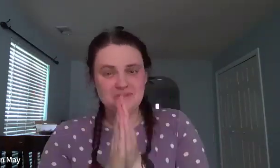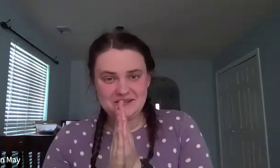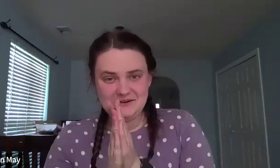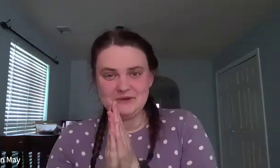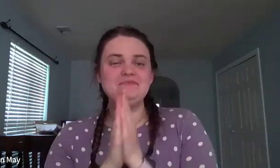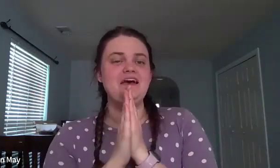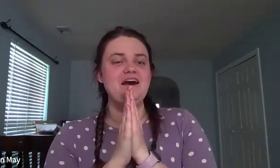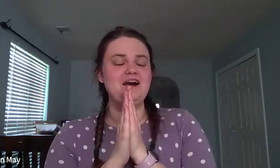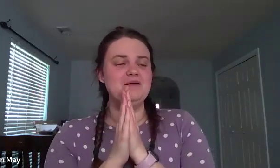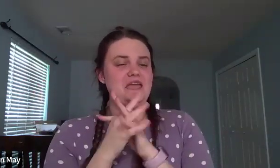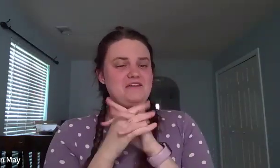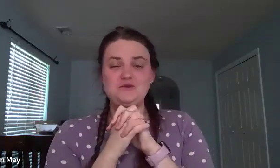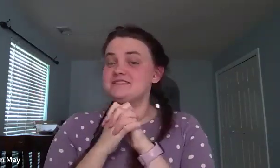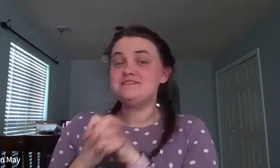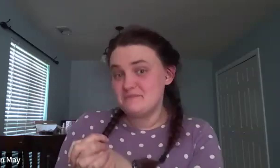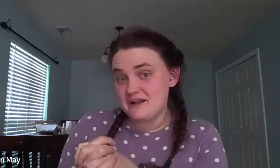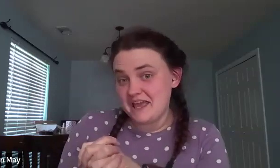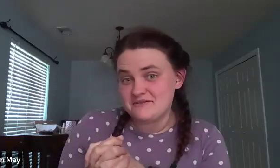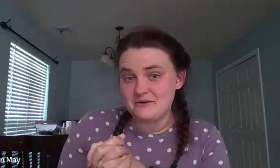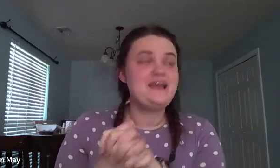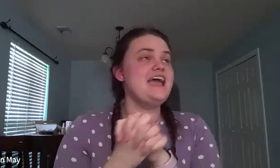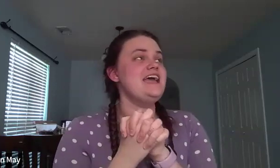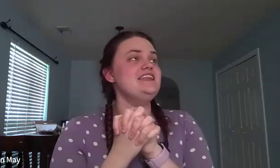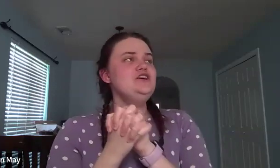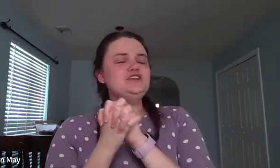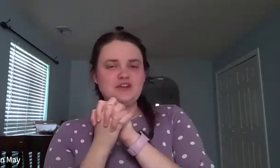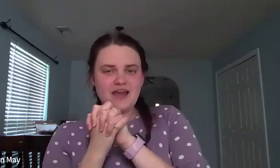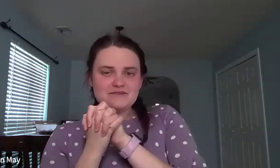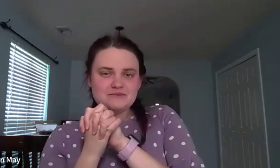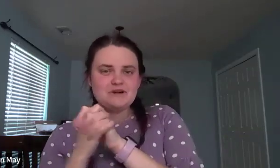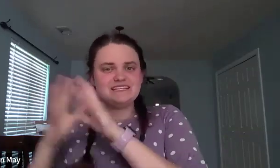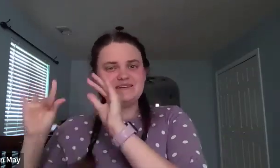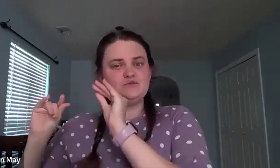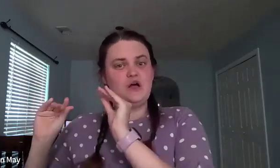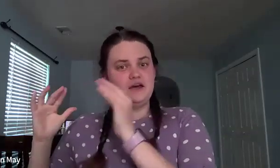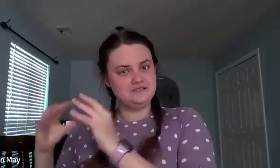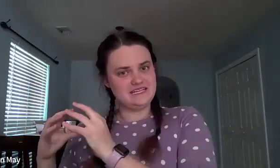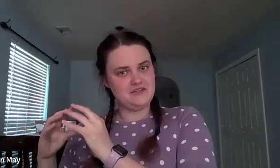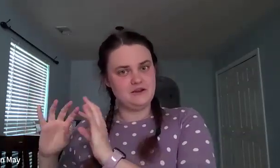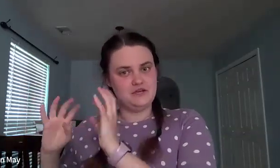really cool. If you have seen a football game before, and you know how the football teams will huddle together in a big